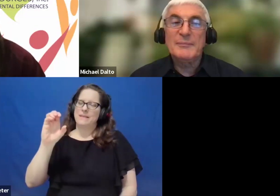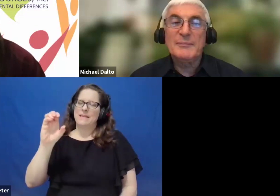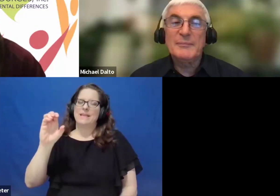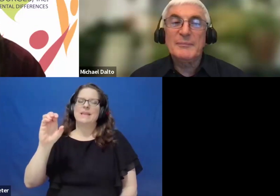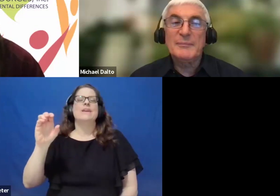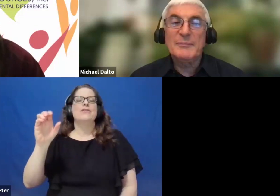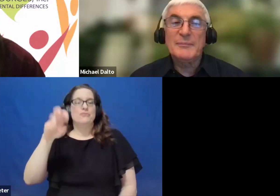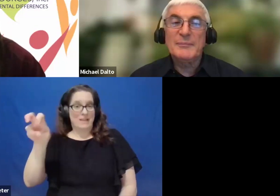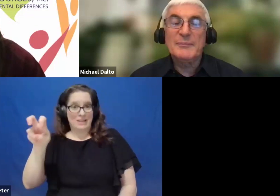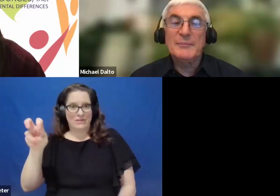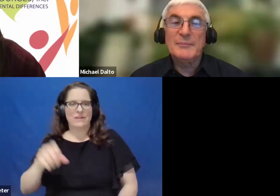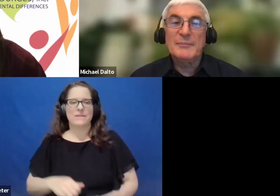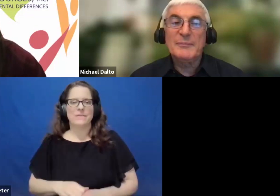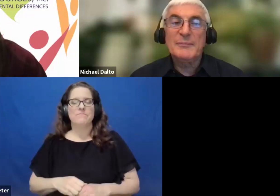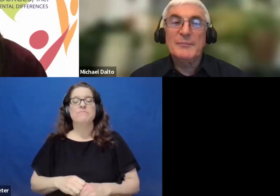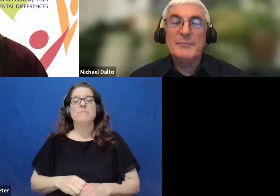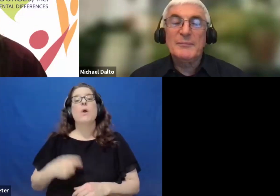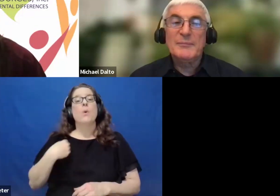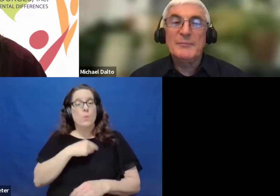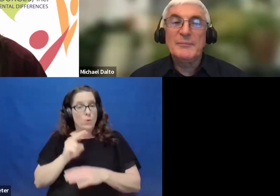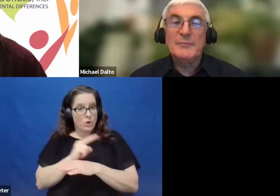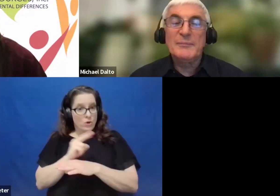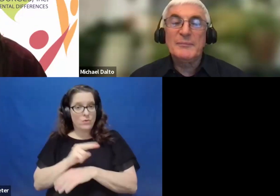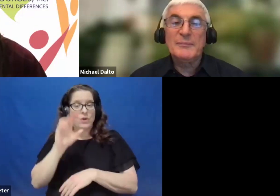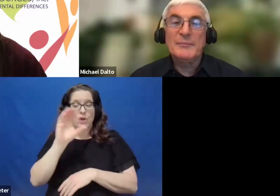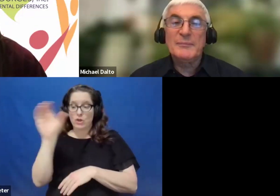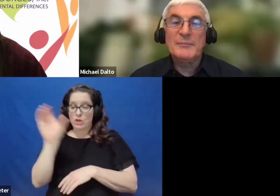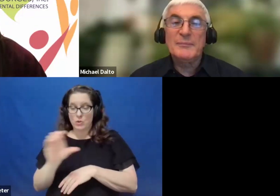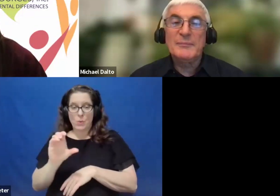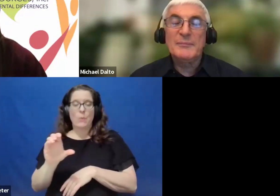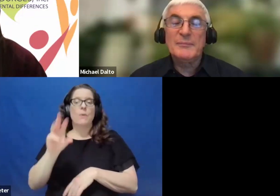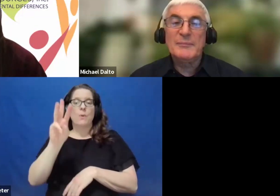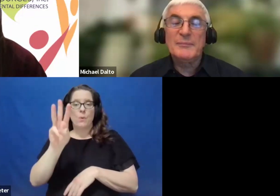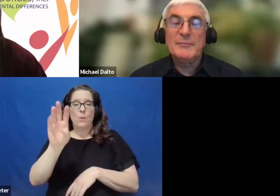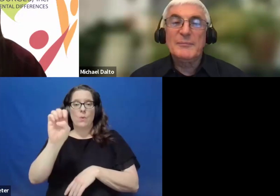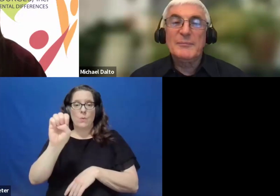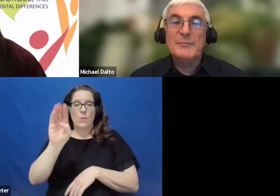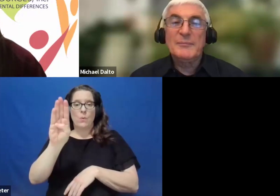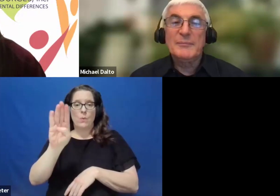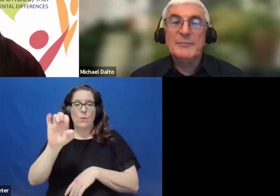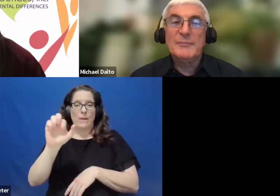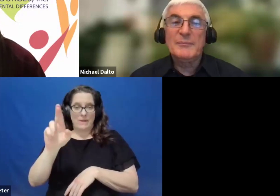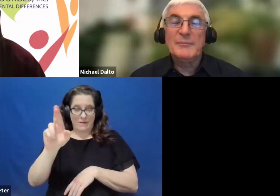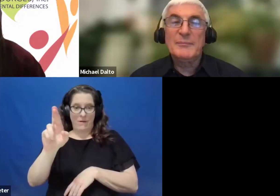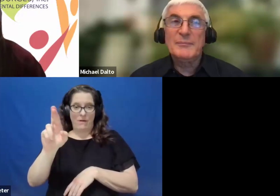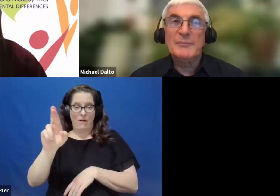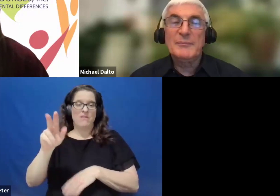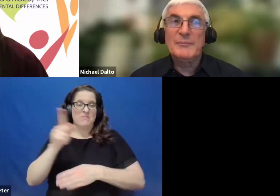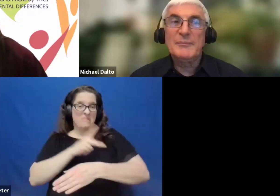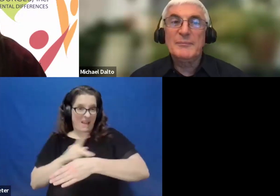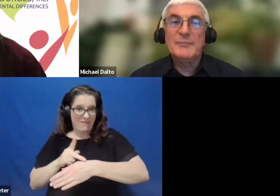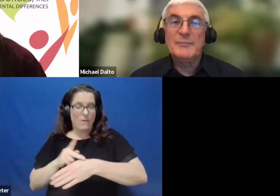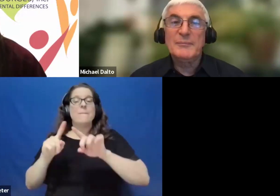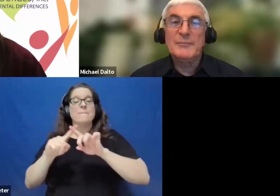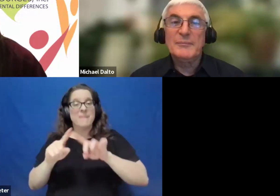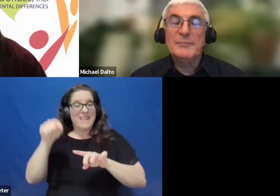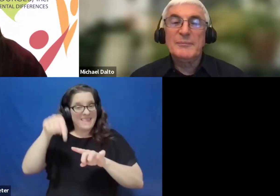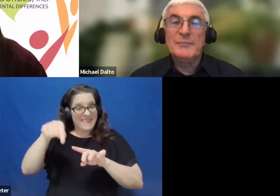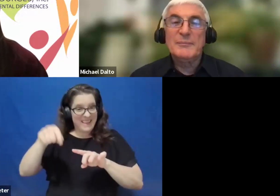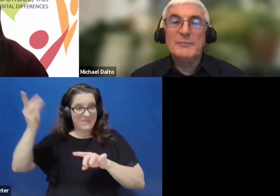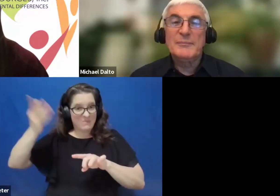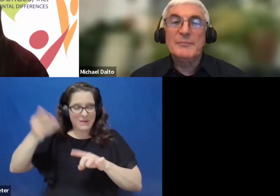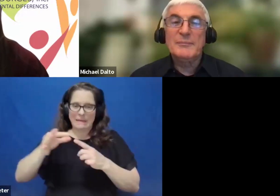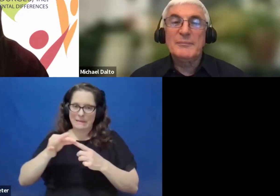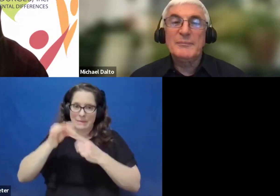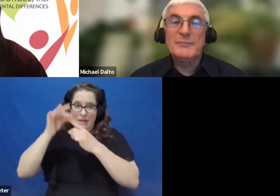special question and answer session. So you can either submit any of your questions in the chat box below or raise your